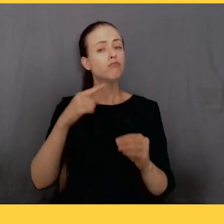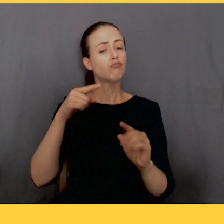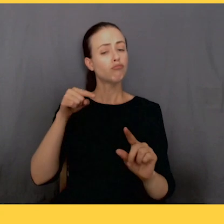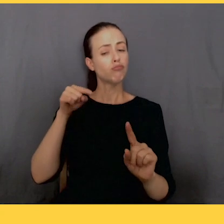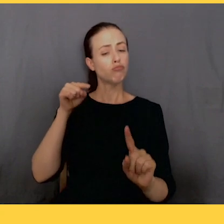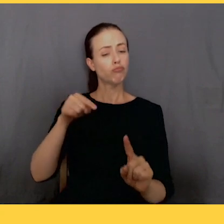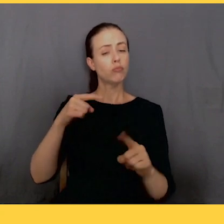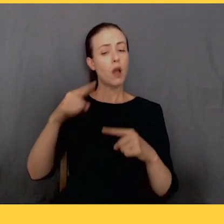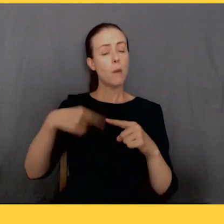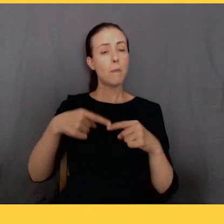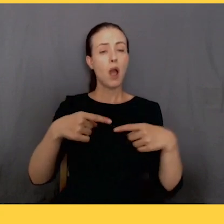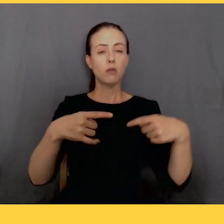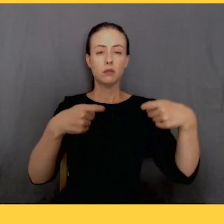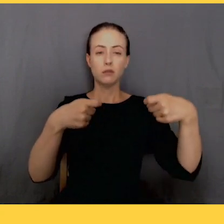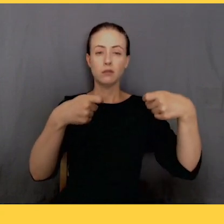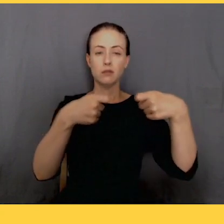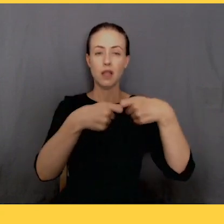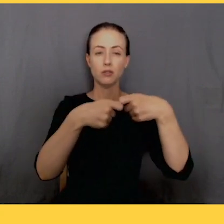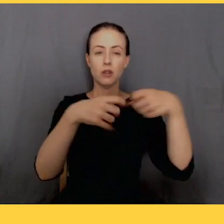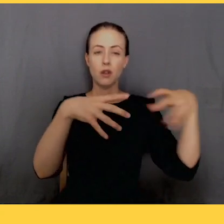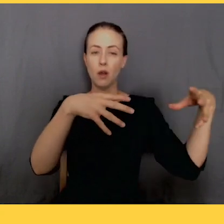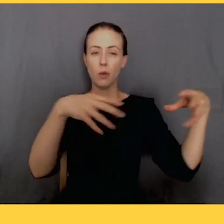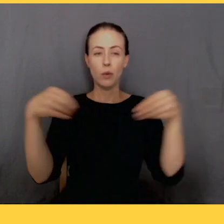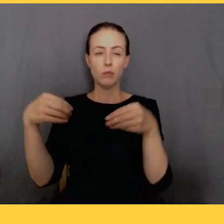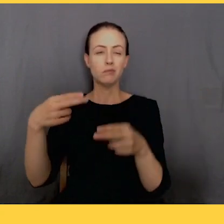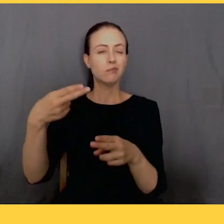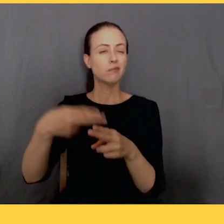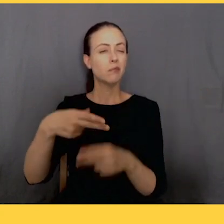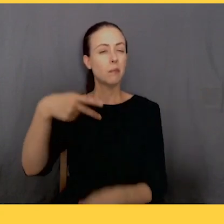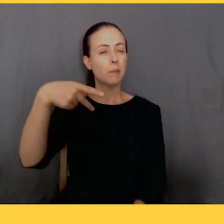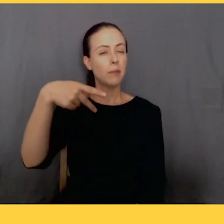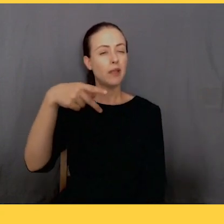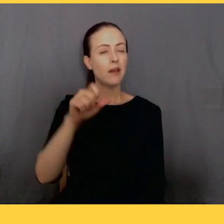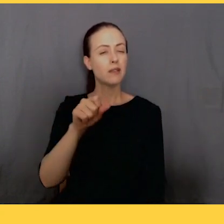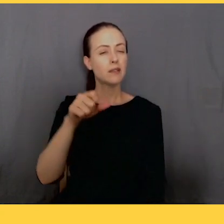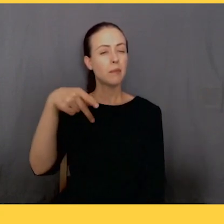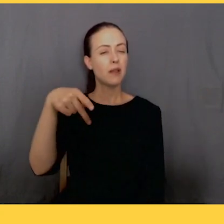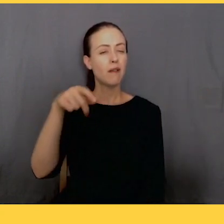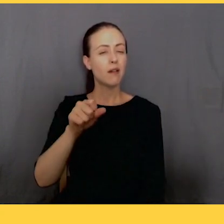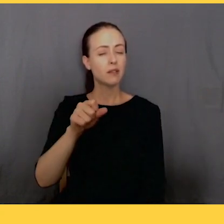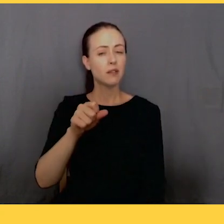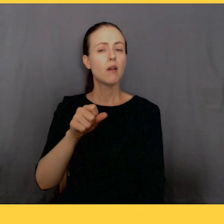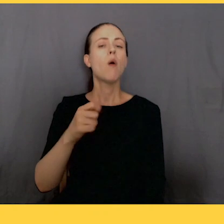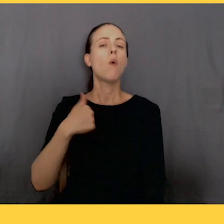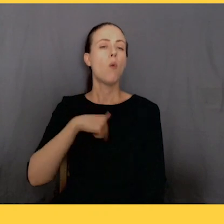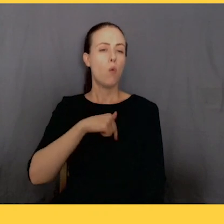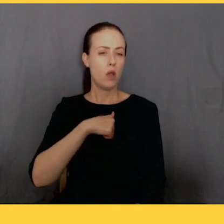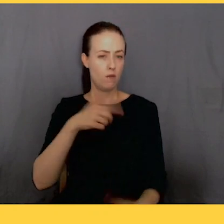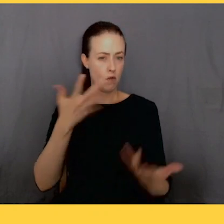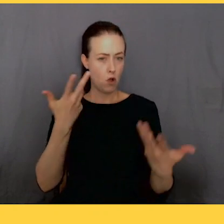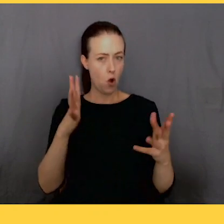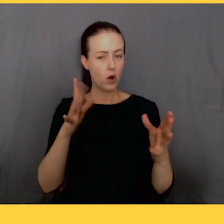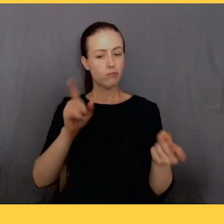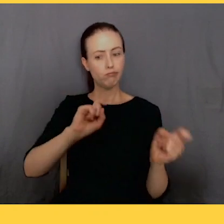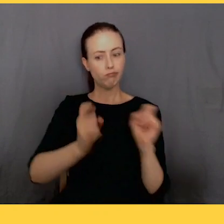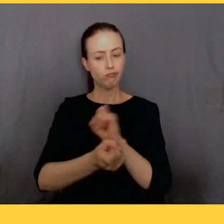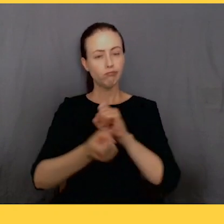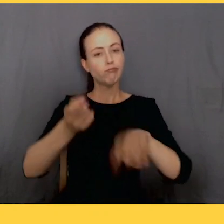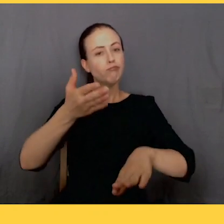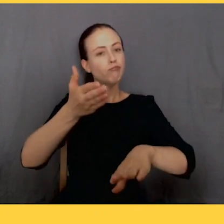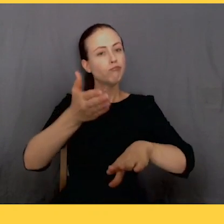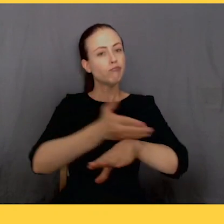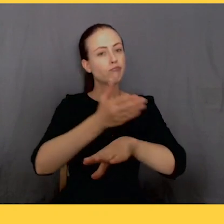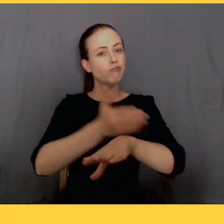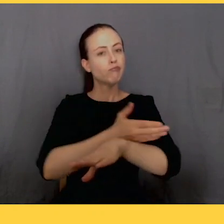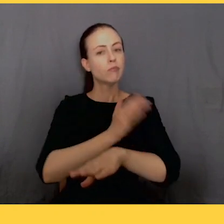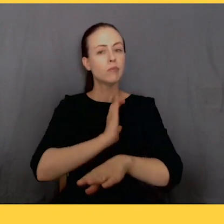progress on hardening our grid from wildfires. We also have heard the valuable feedback that you provided regarding the impacts of